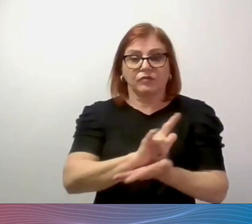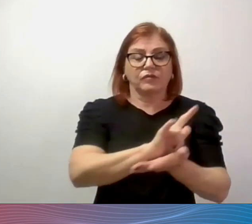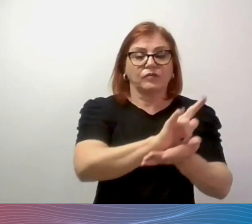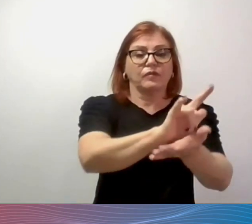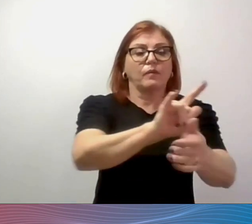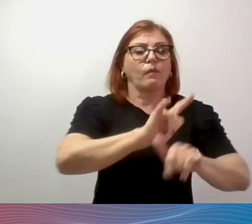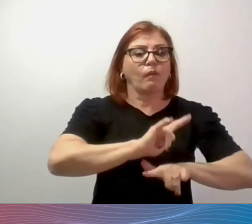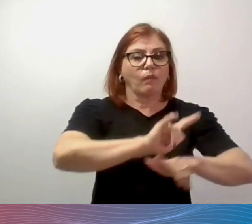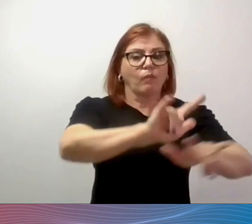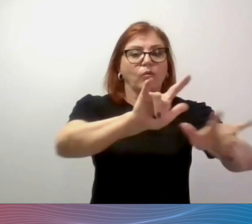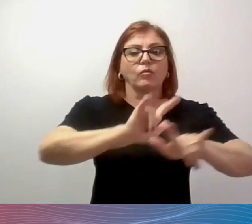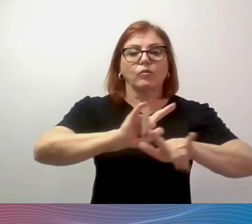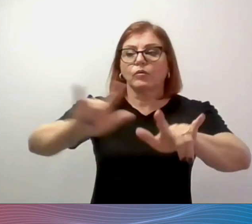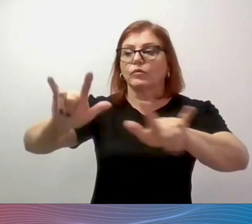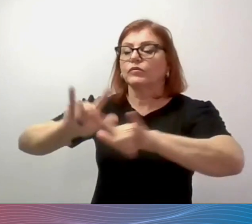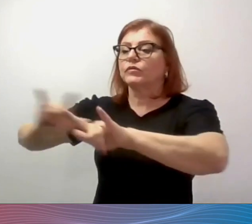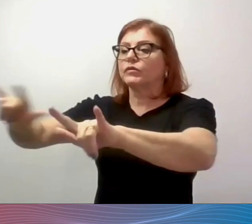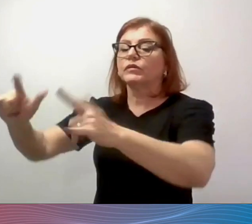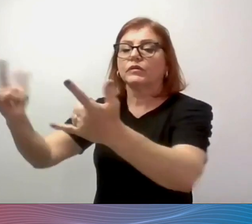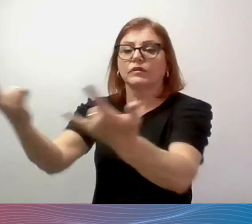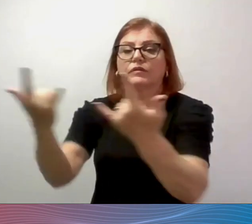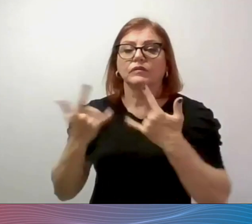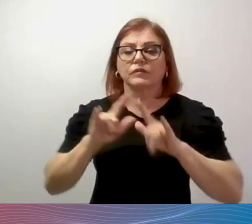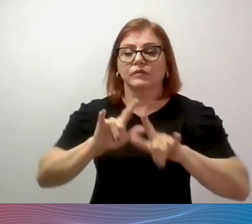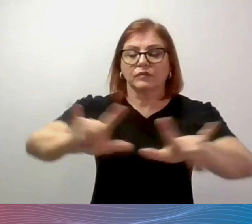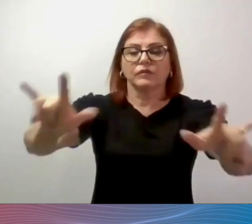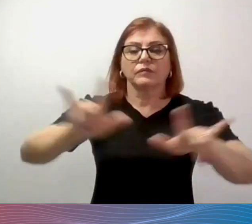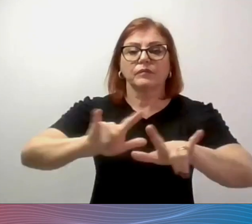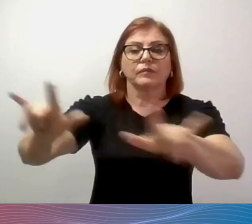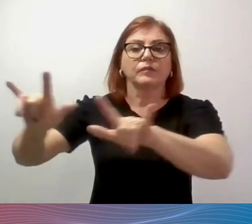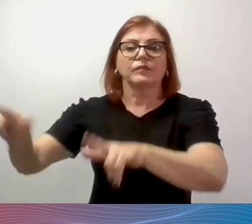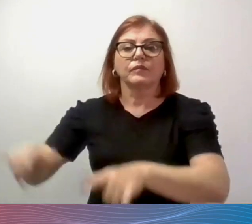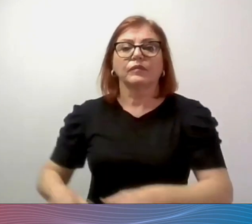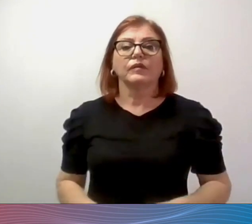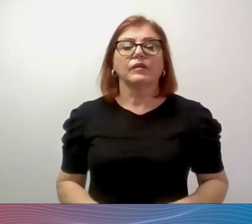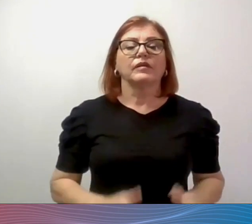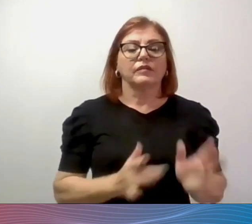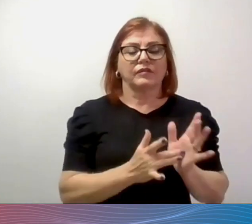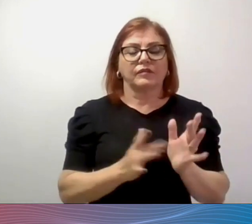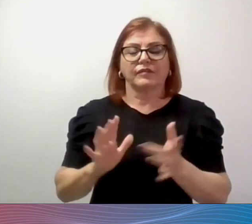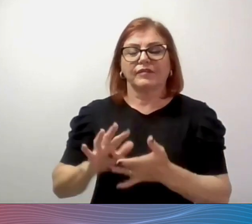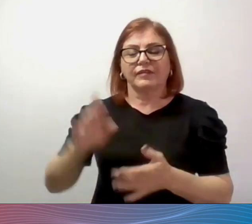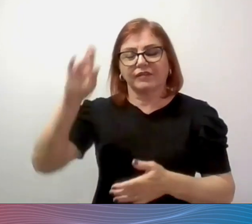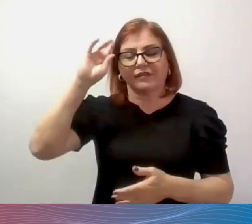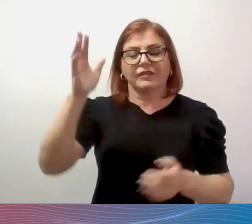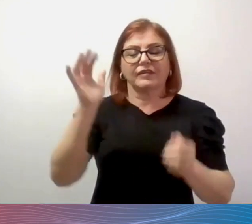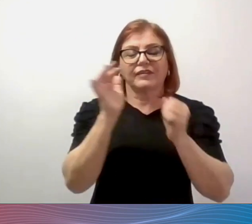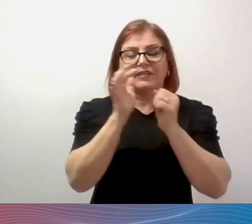Amando uns aos outros. Loving one another. Jesus é o Senhor. Jesus is Lord. Amen.